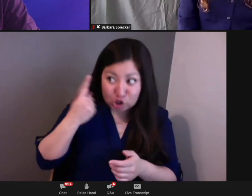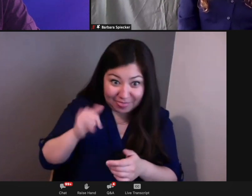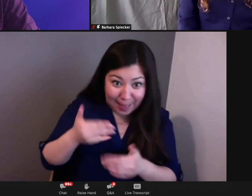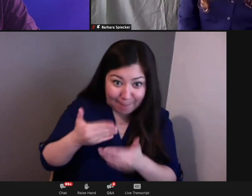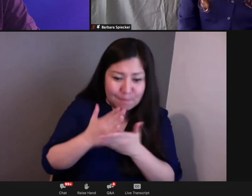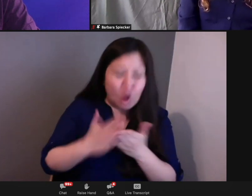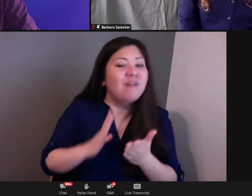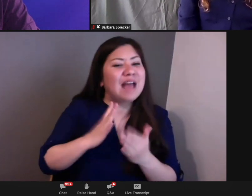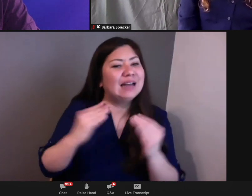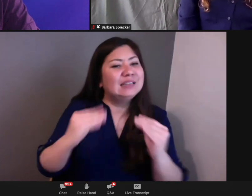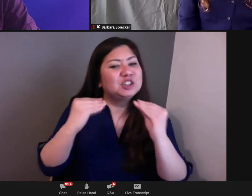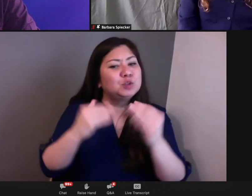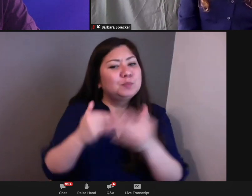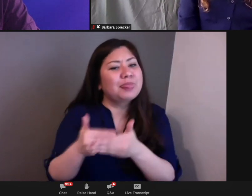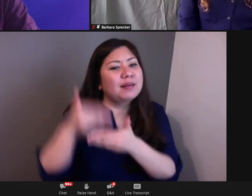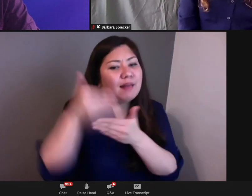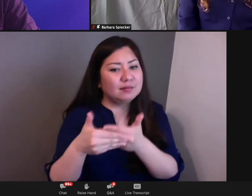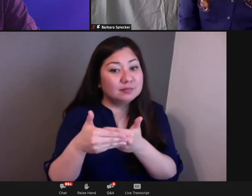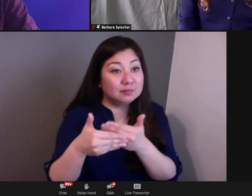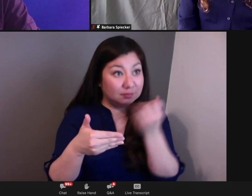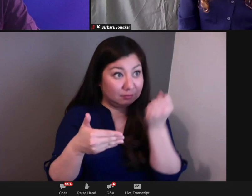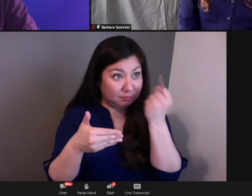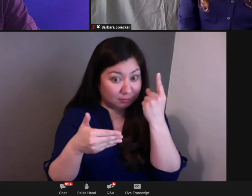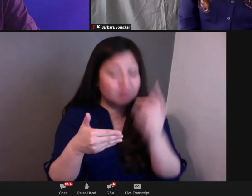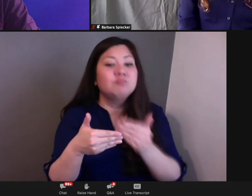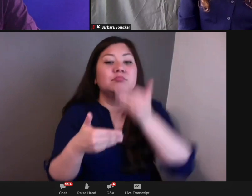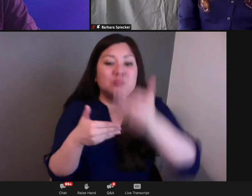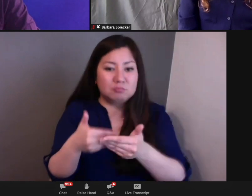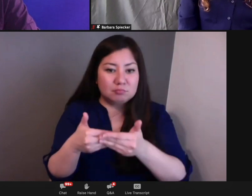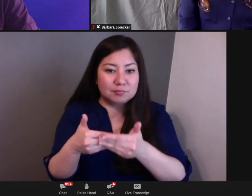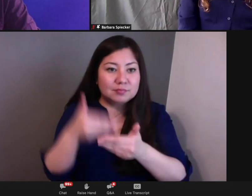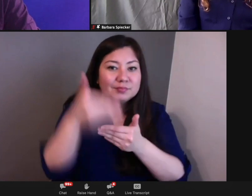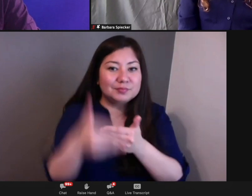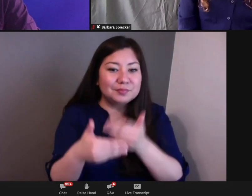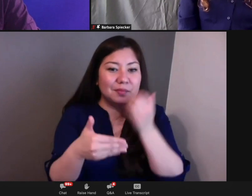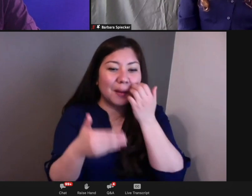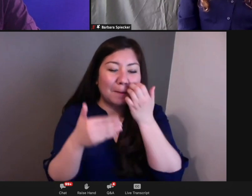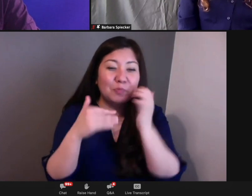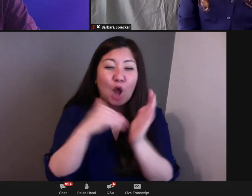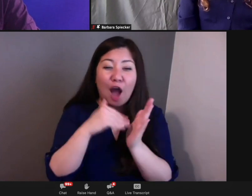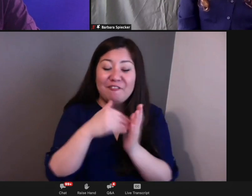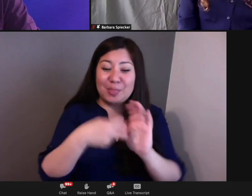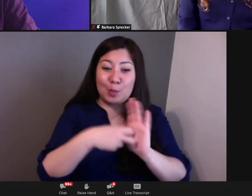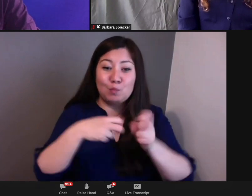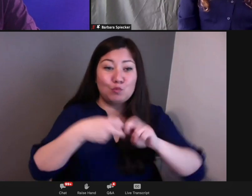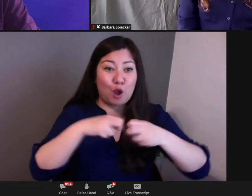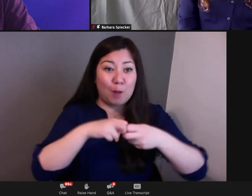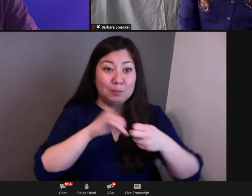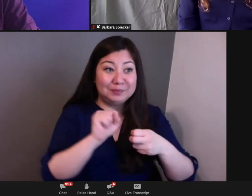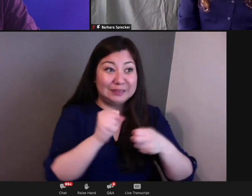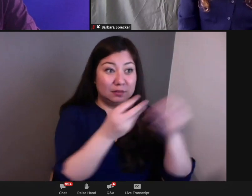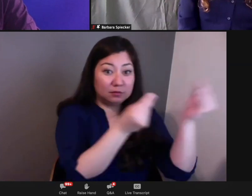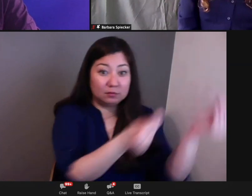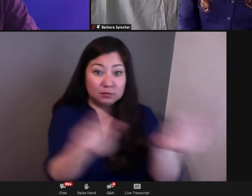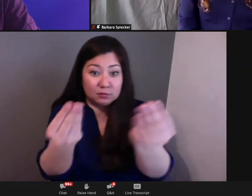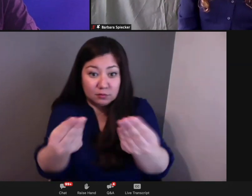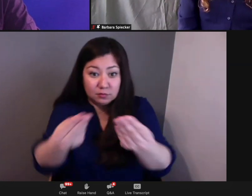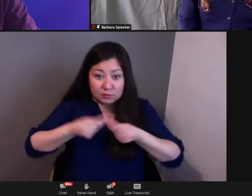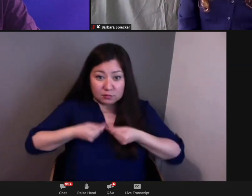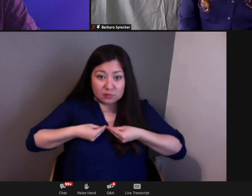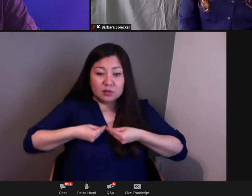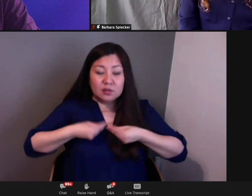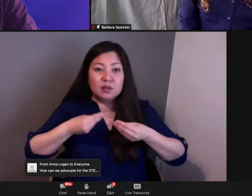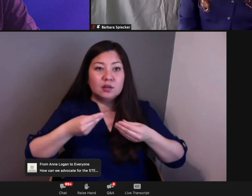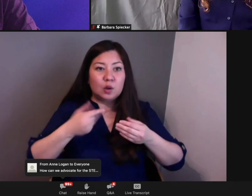just having the information projected, it would very quickly go over my head. And I didn't know how I was supposed to be successful in